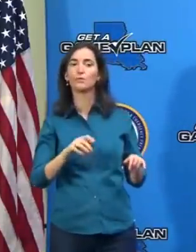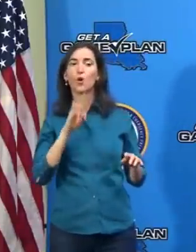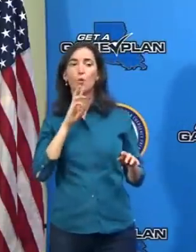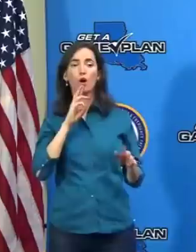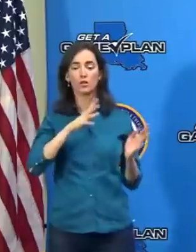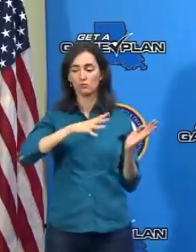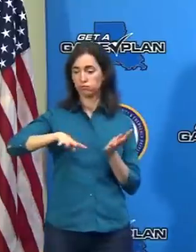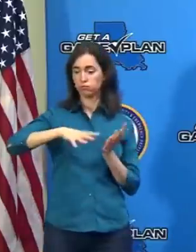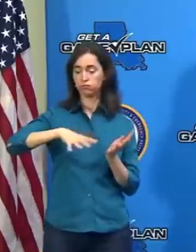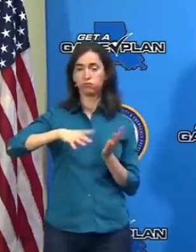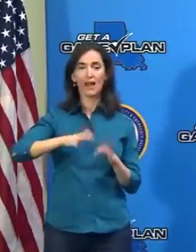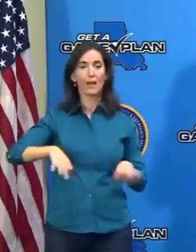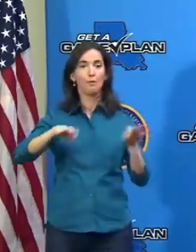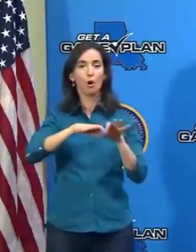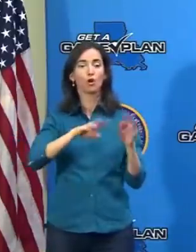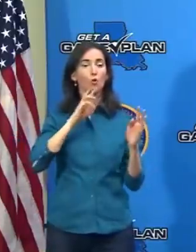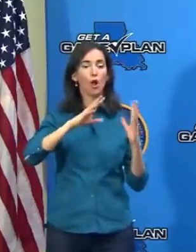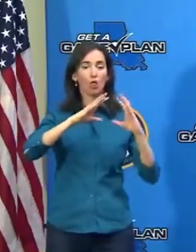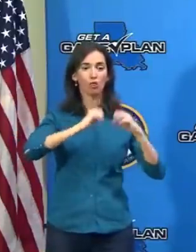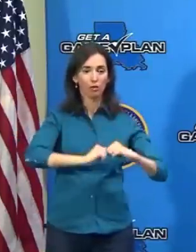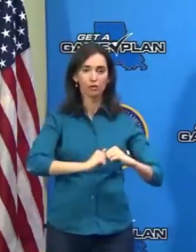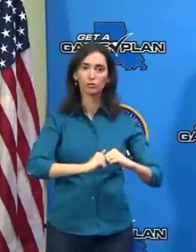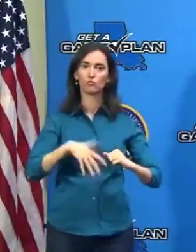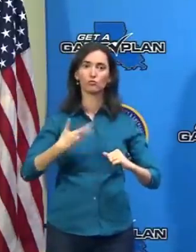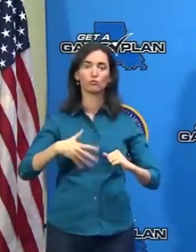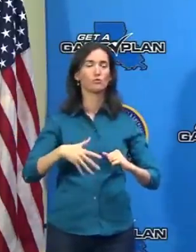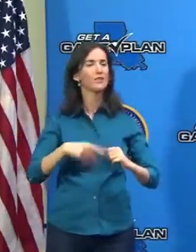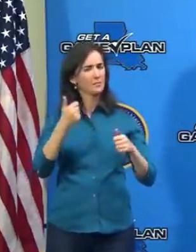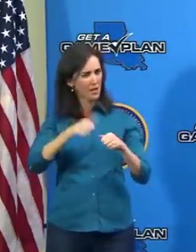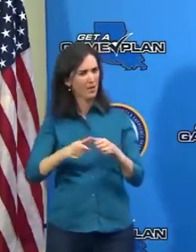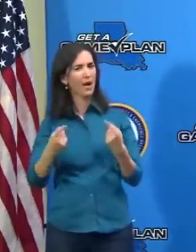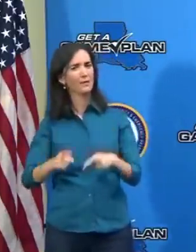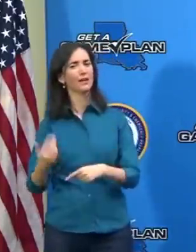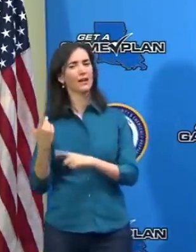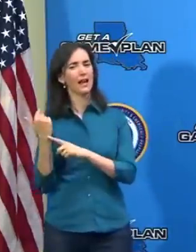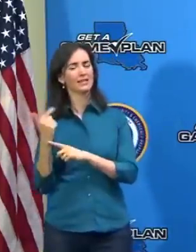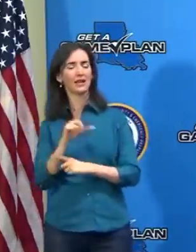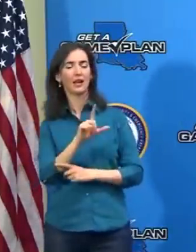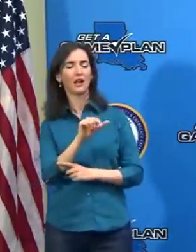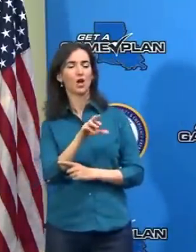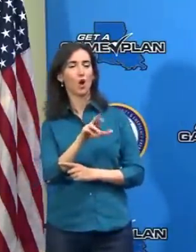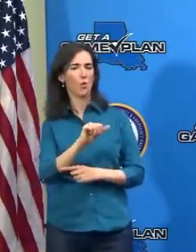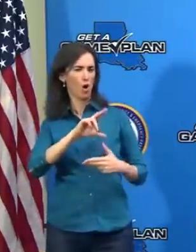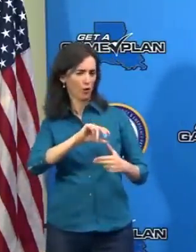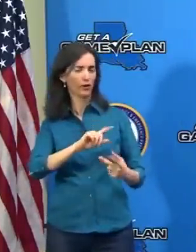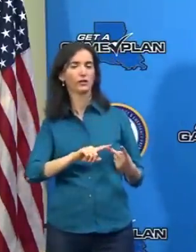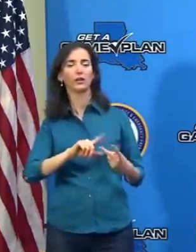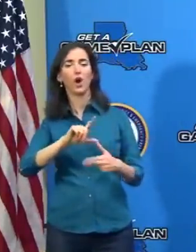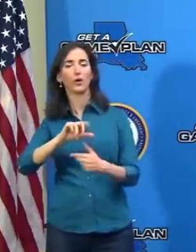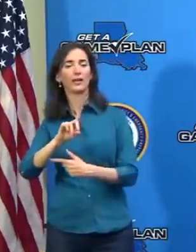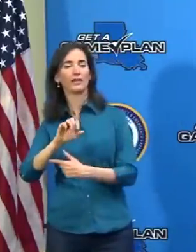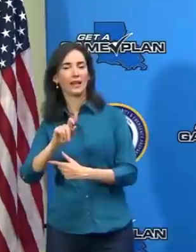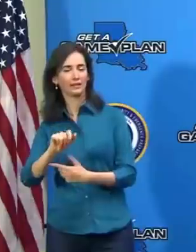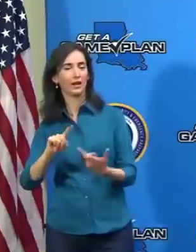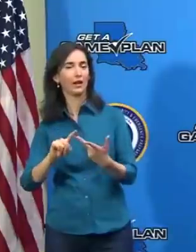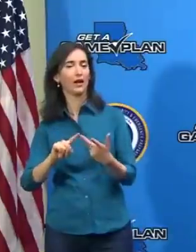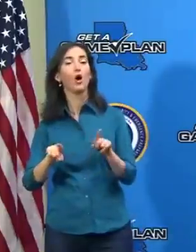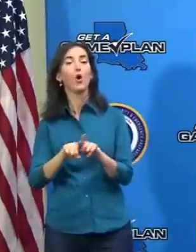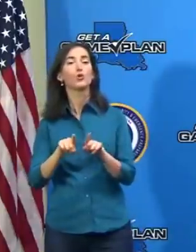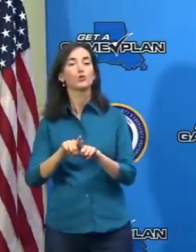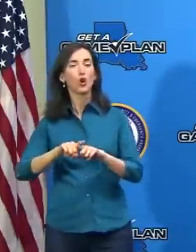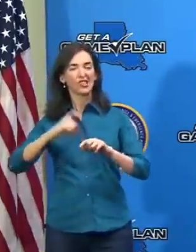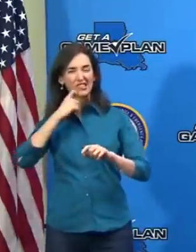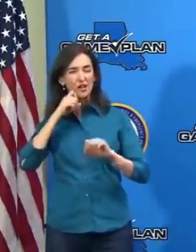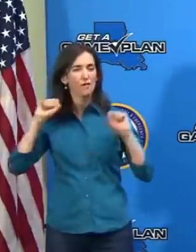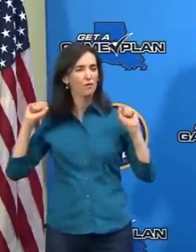go down. And we've had recent experience with this, right? It was Laura and Delta last year, the winter storm as well, knocked